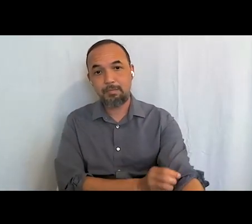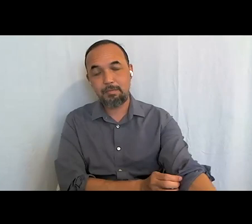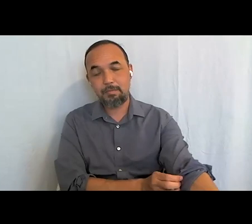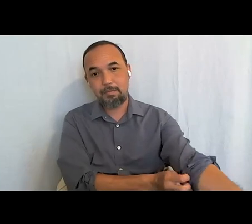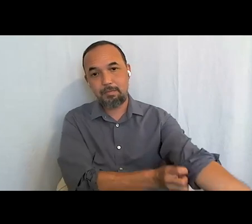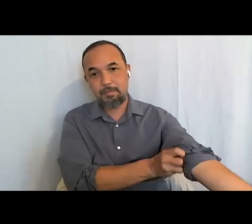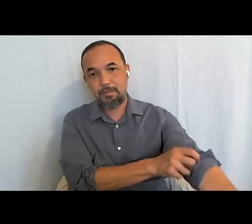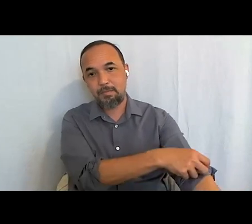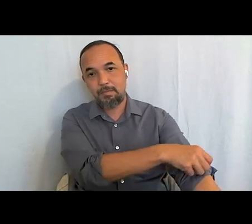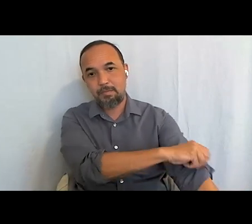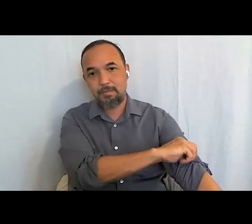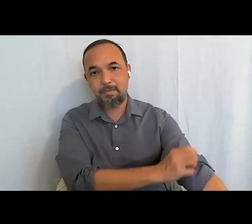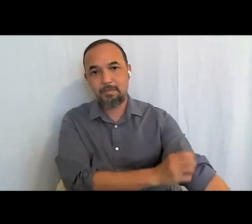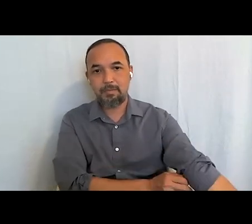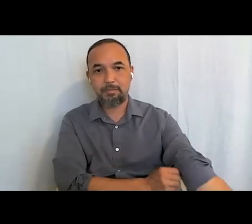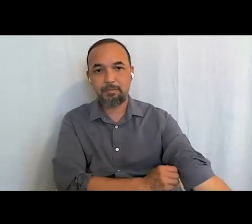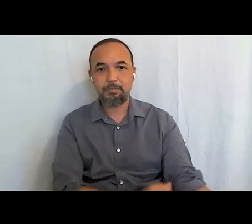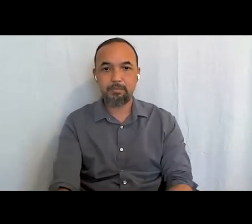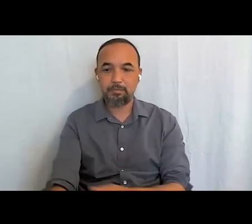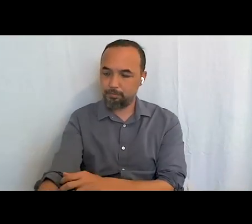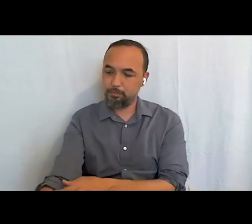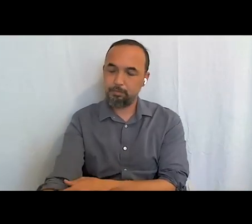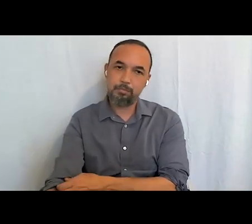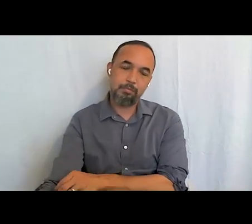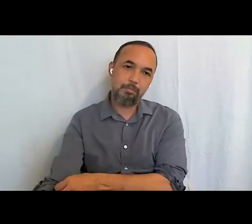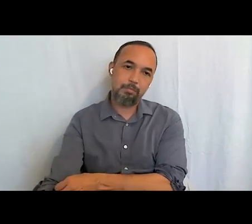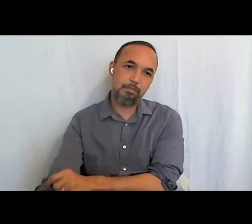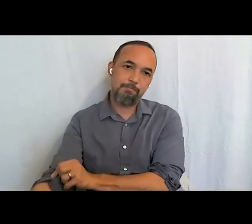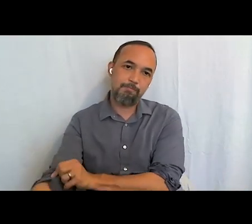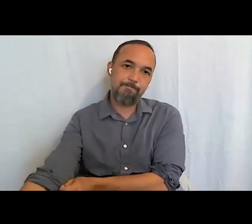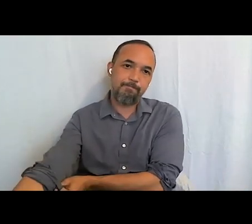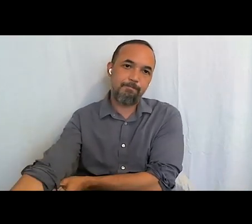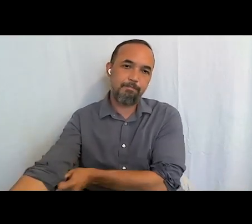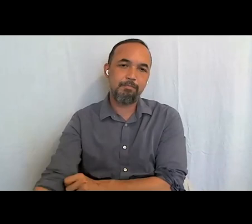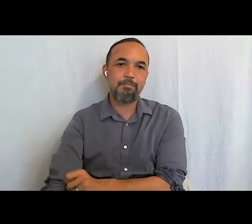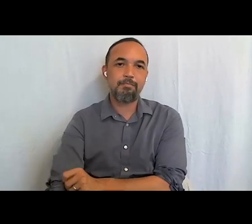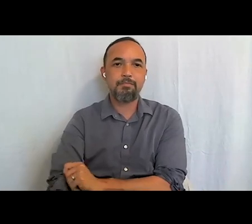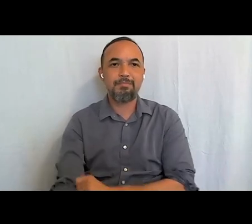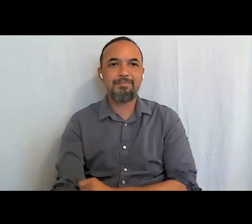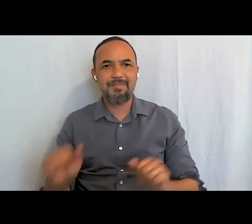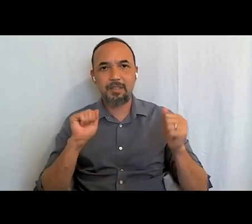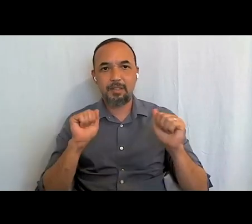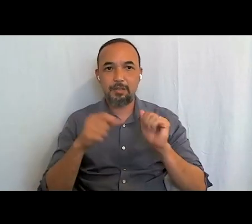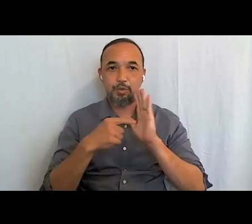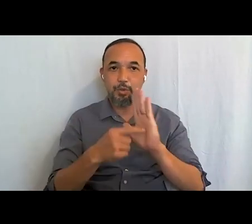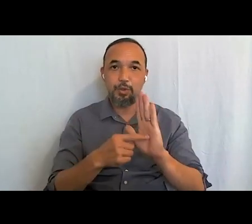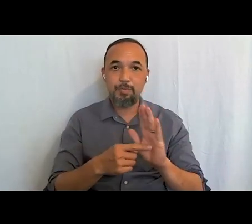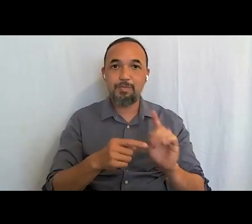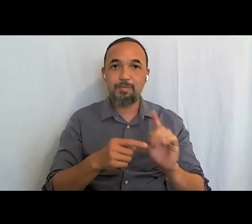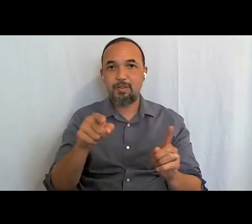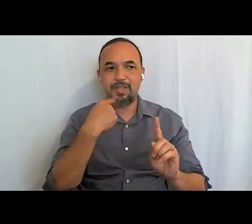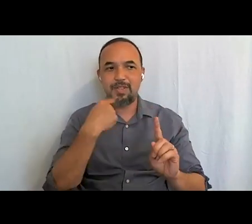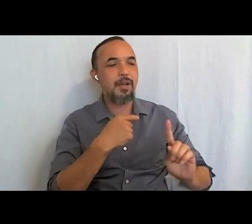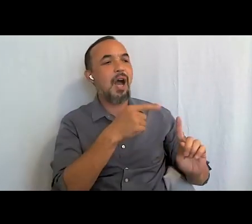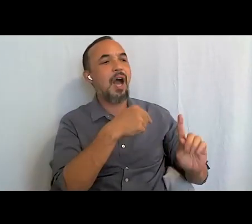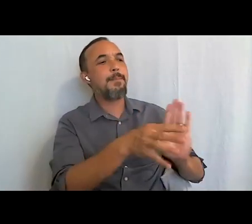the system, which actually I can screen share real quick and show you how that works. But claiming items is basically going, this one is assigned to me, I will do that